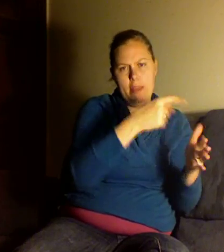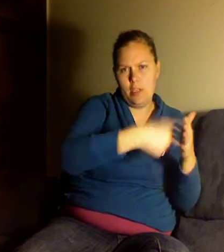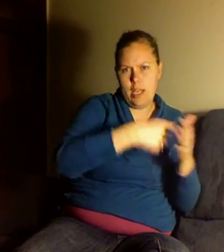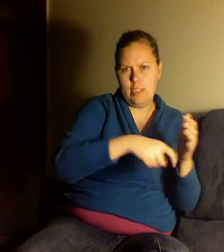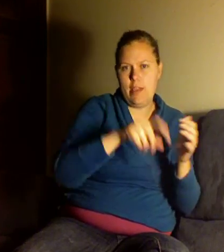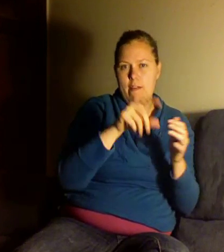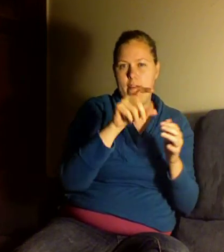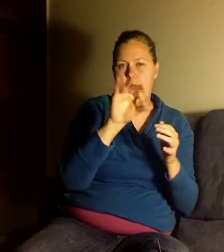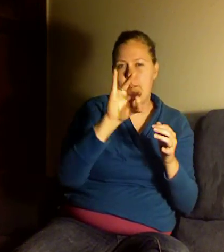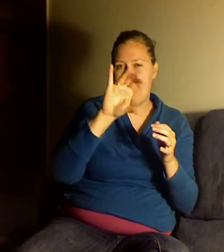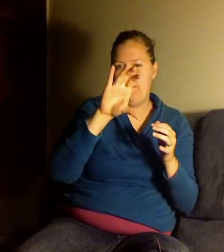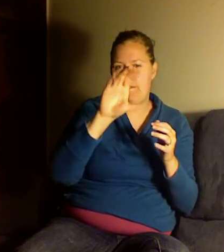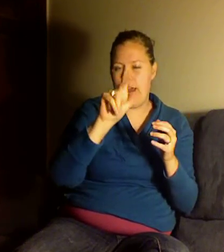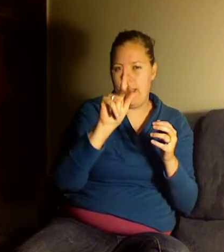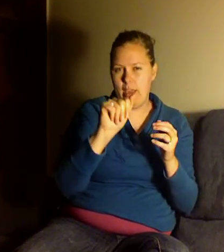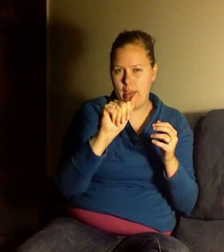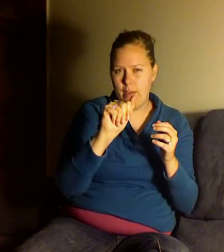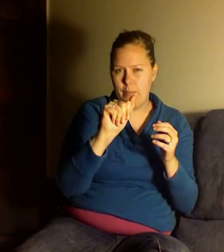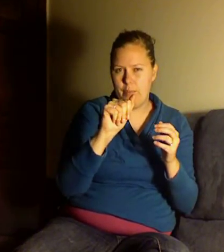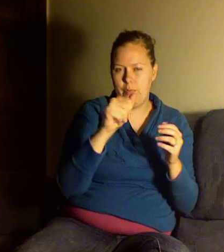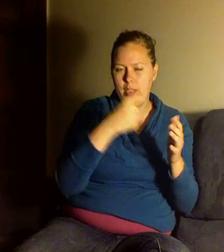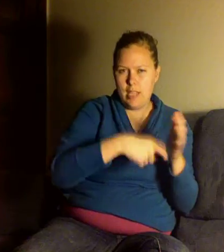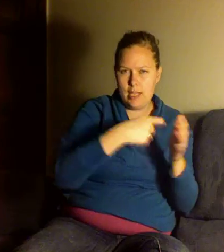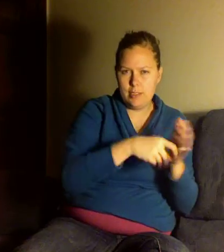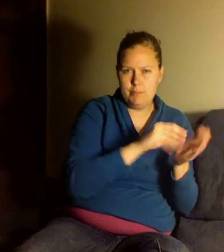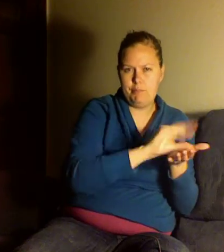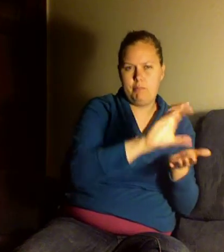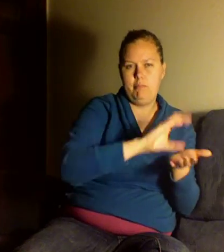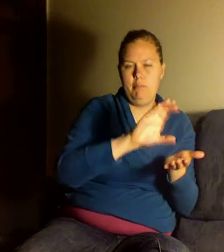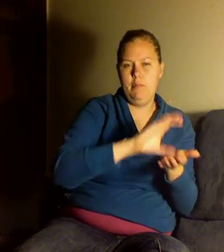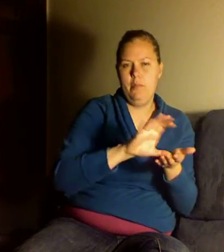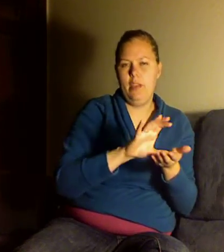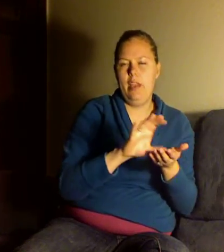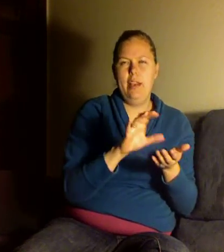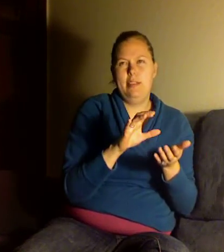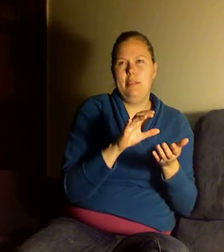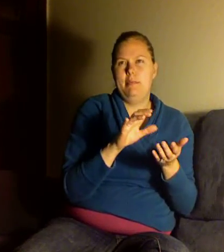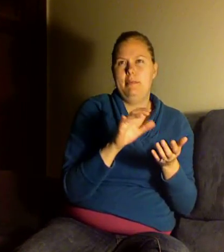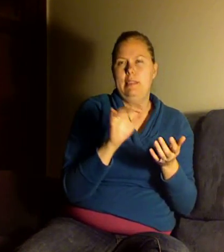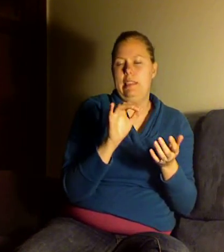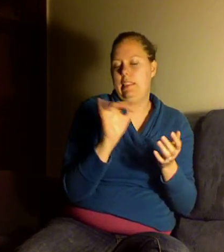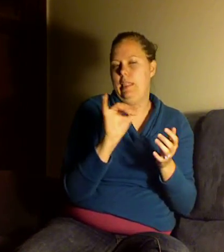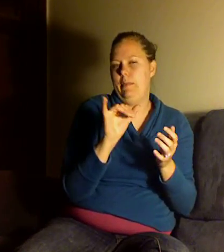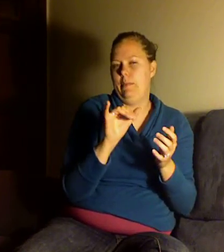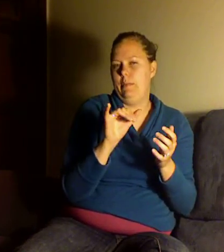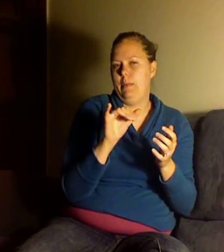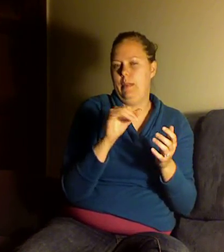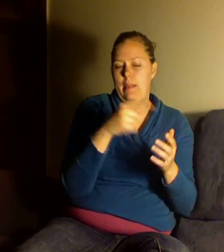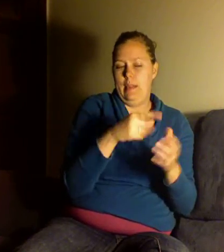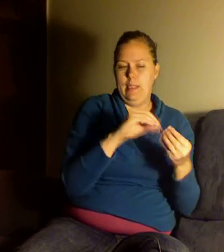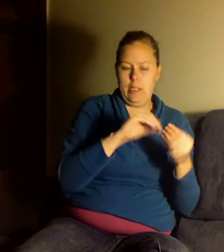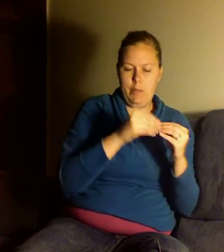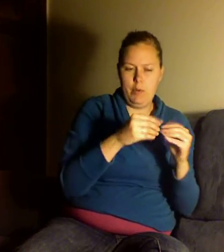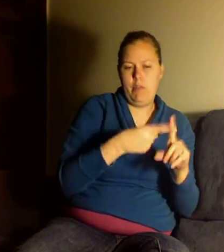And right now, or at least I think these numbers are as of 2010, you have 157 million people paying into Social